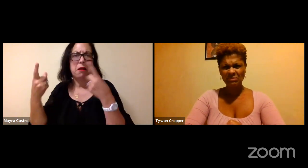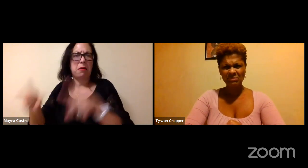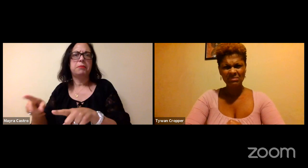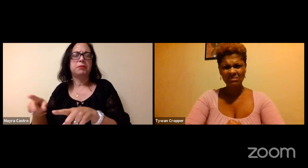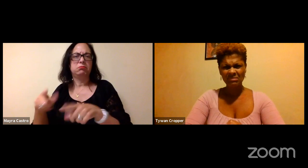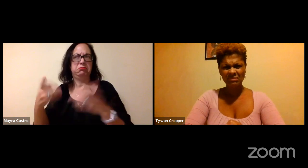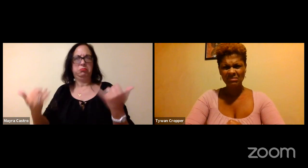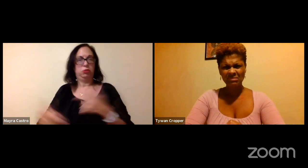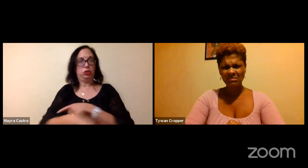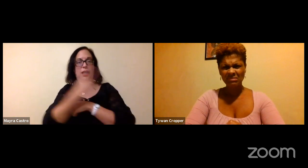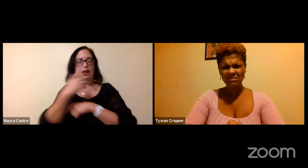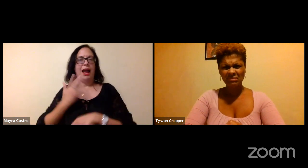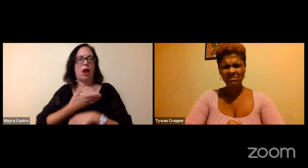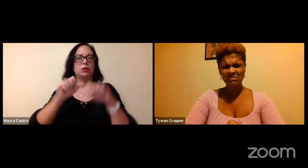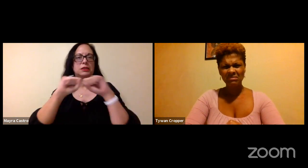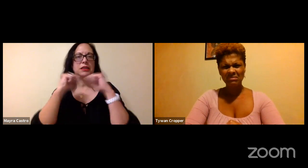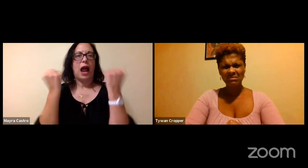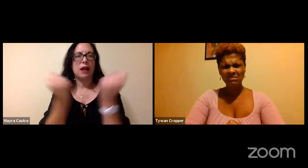everyone.